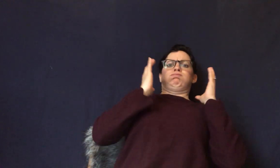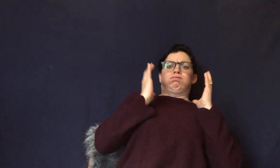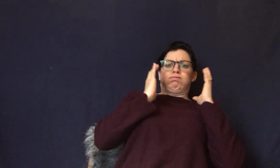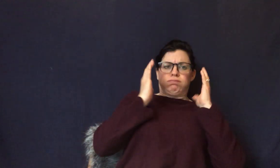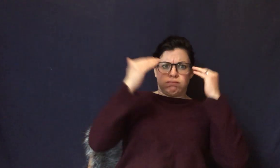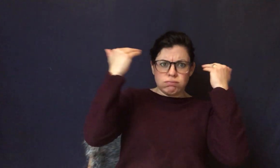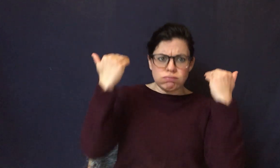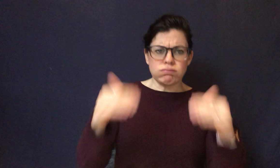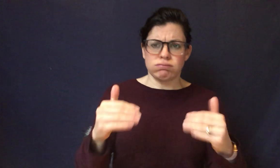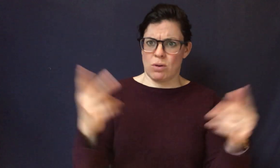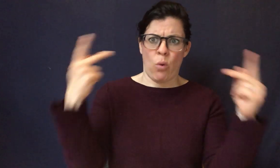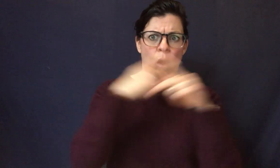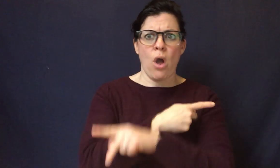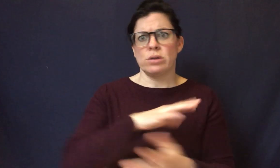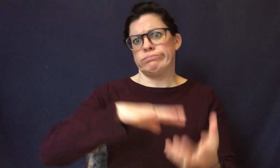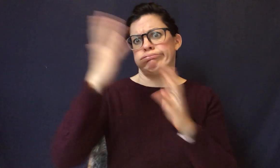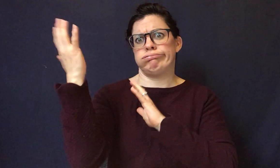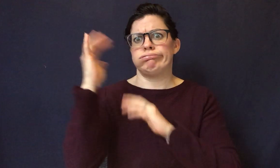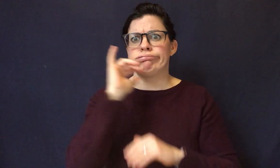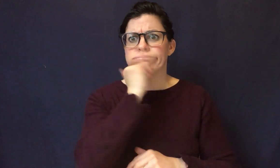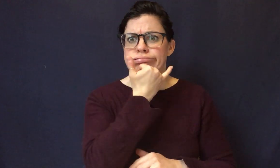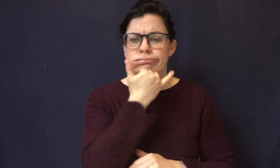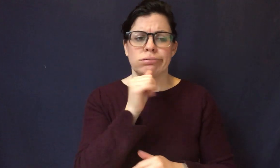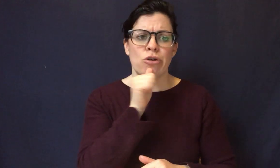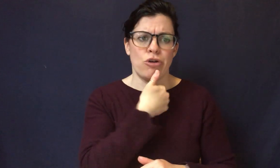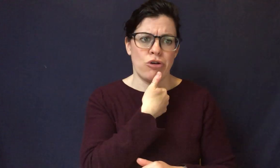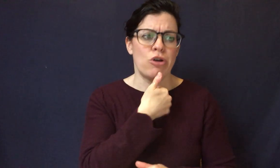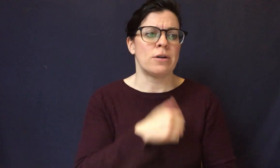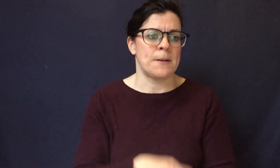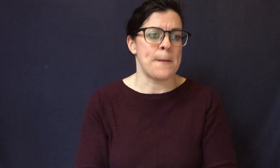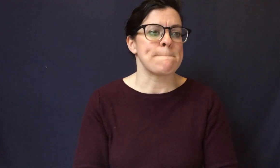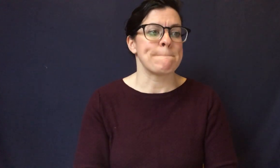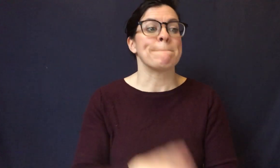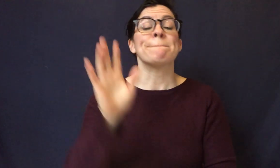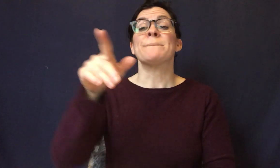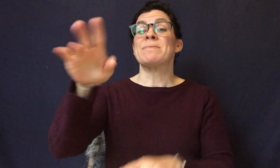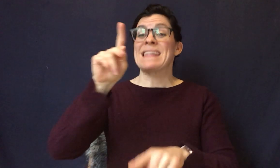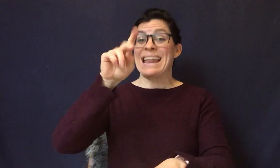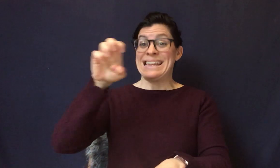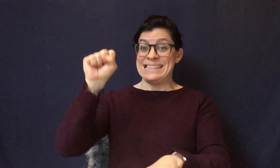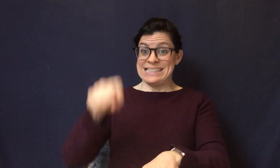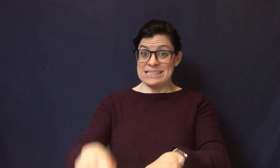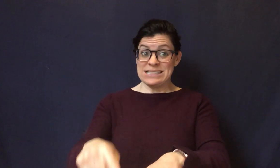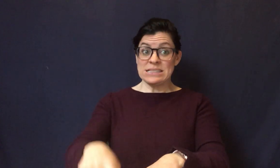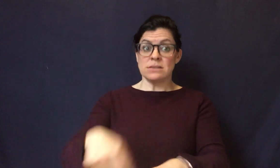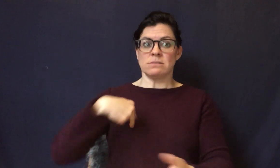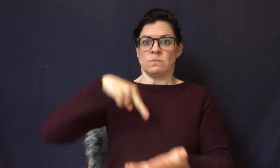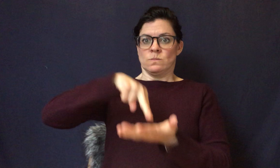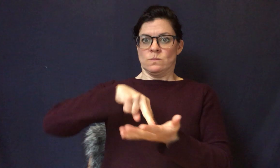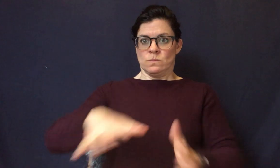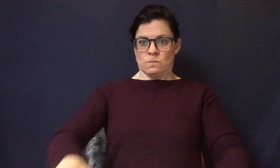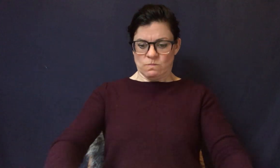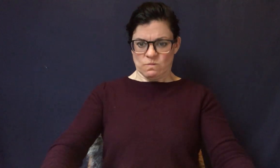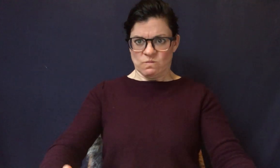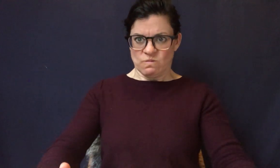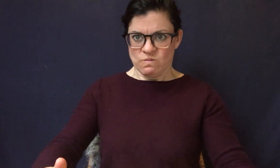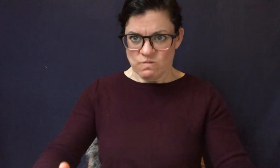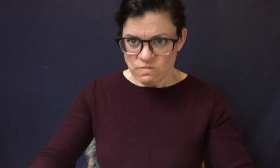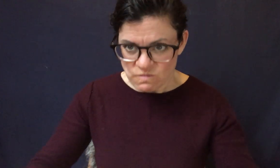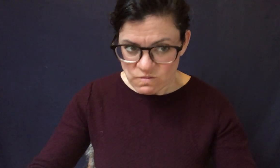Bend your knees. Always make sure you bend your knees when you're lifting, okay? You don't lift with your back, you lift with your knees, that type of